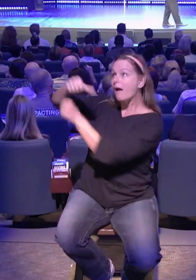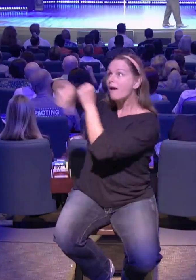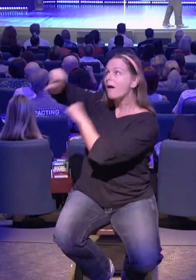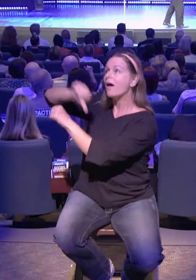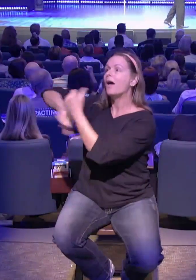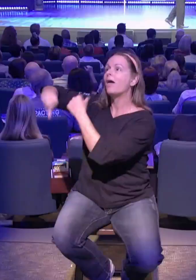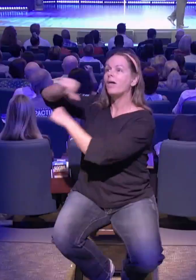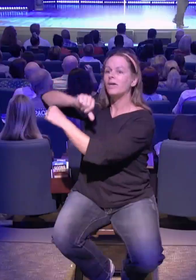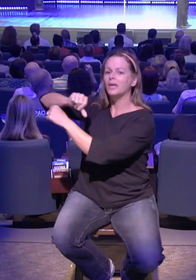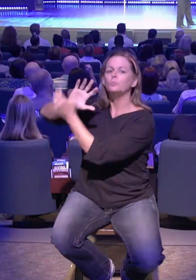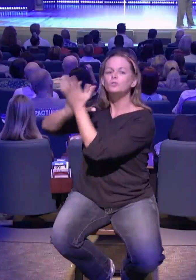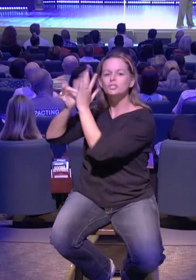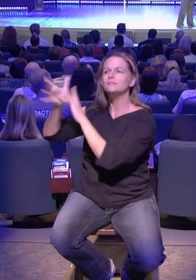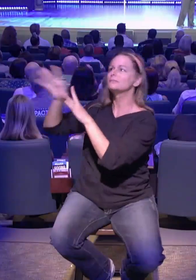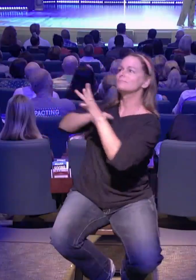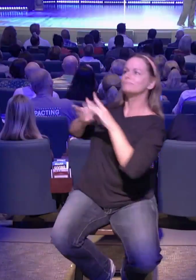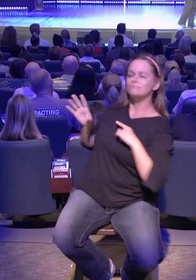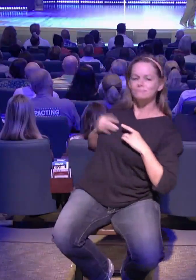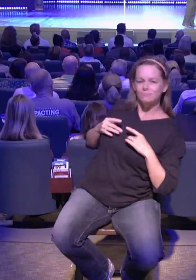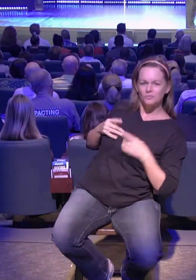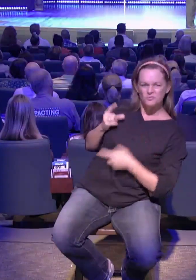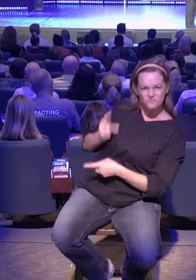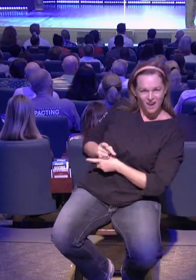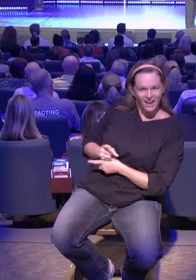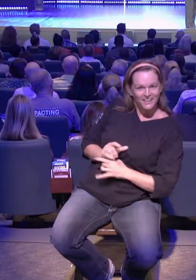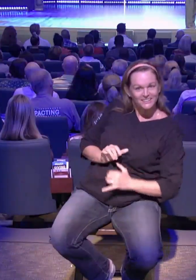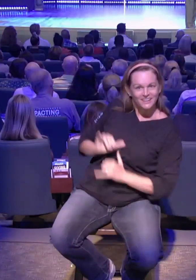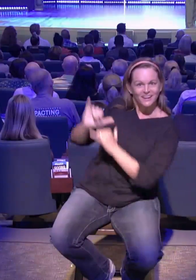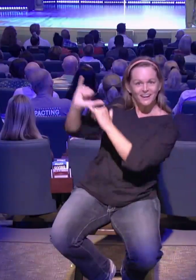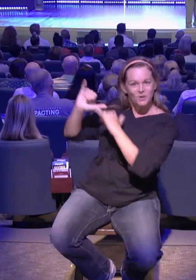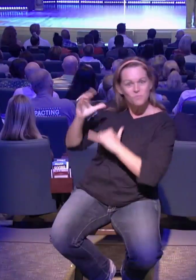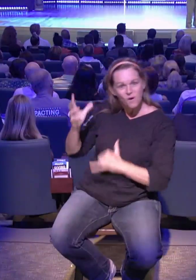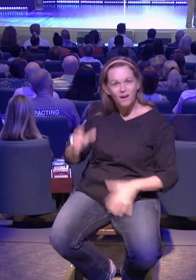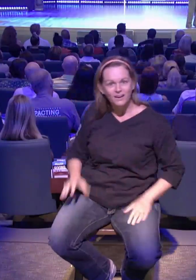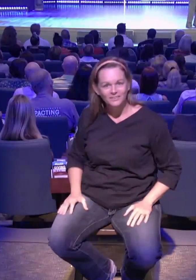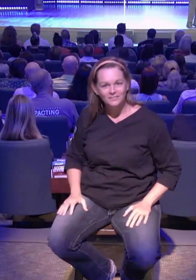Well, the more we hang with him, the more it will show.